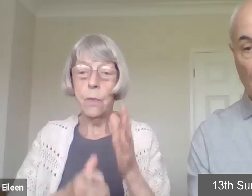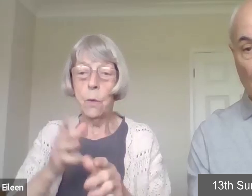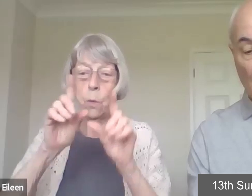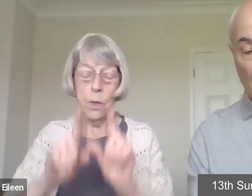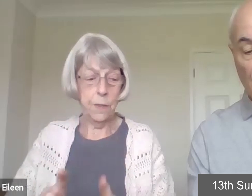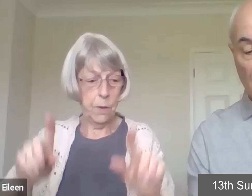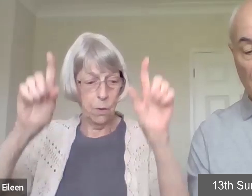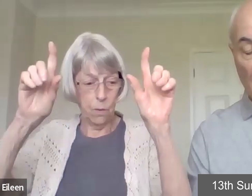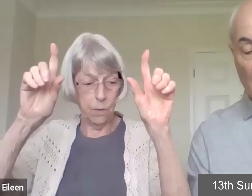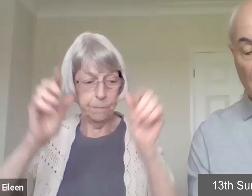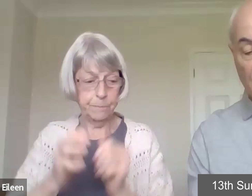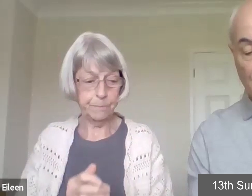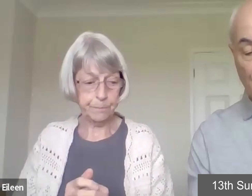The word of the Lord.